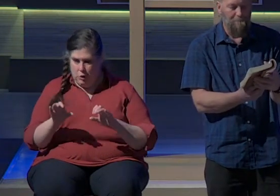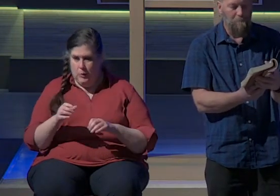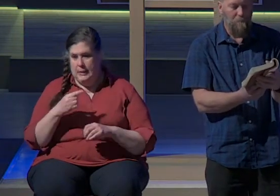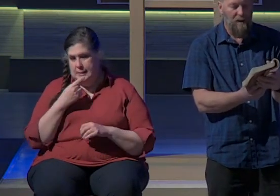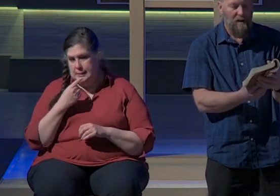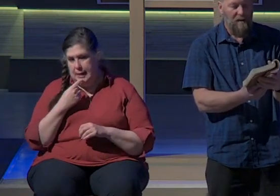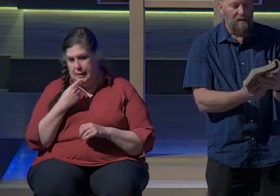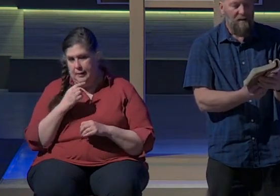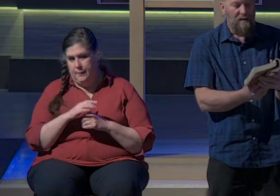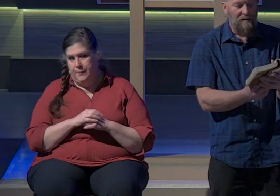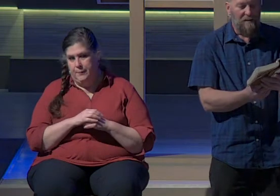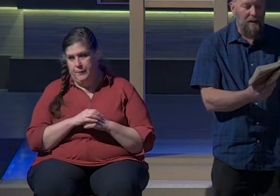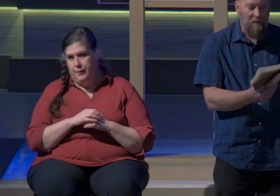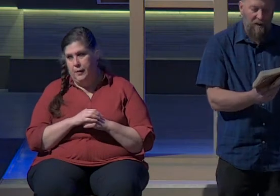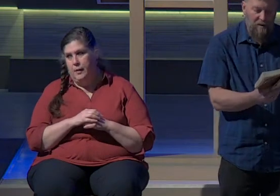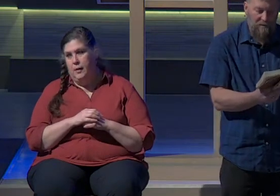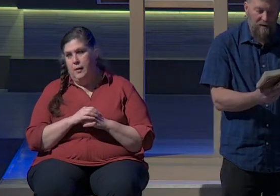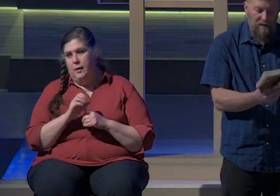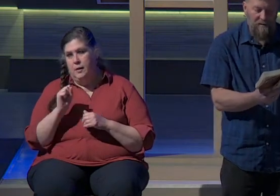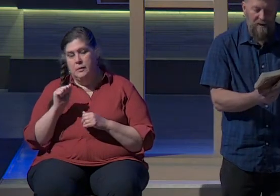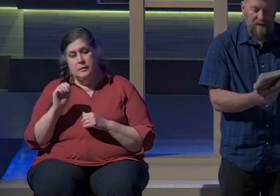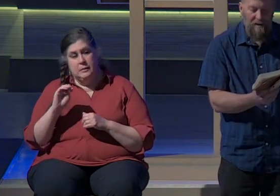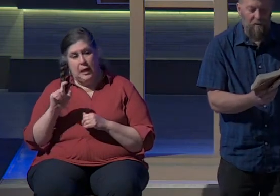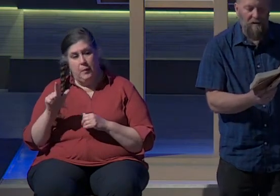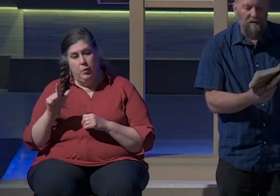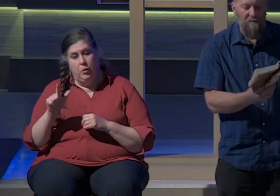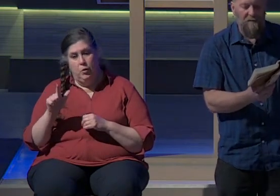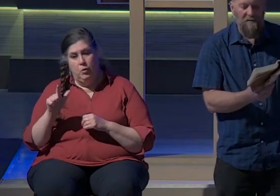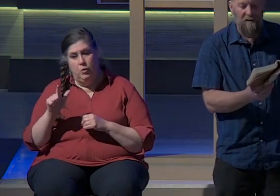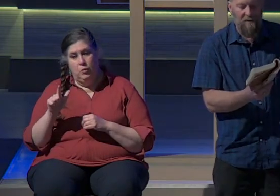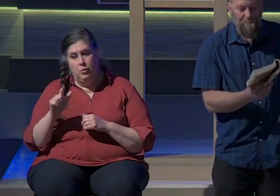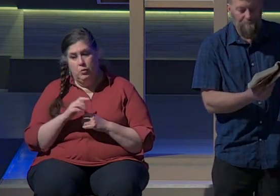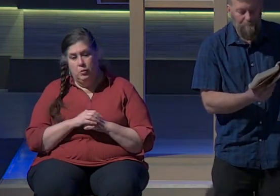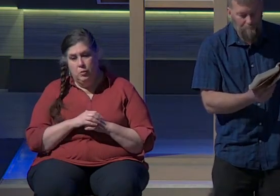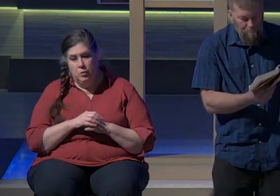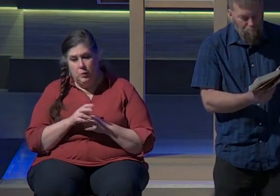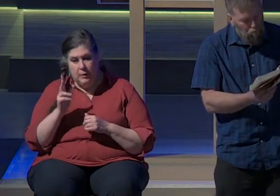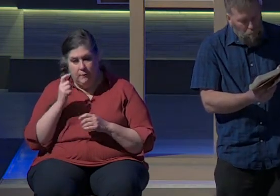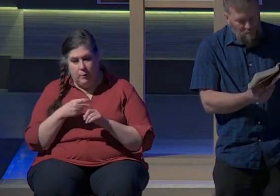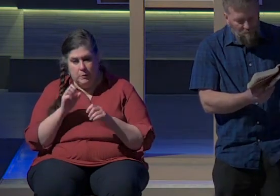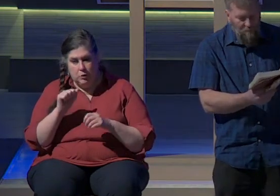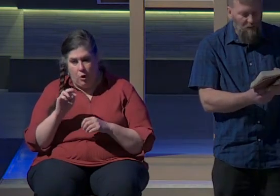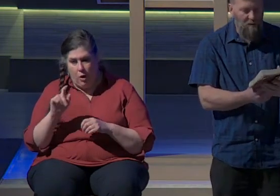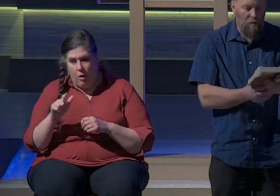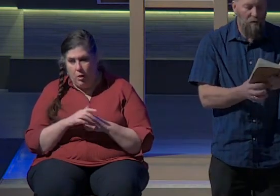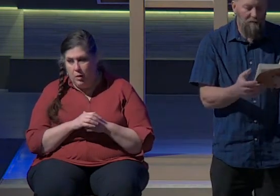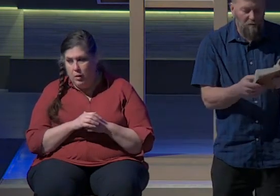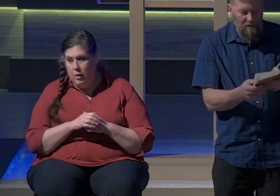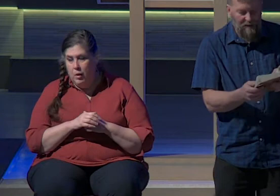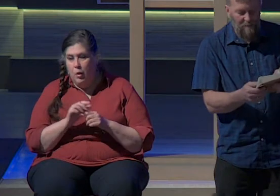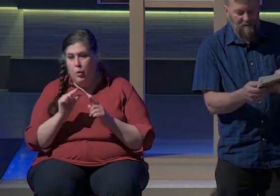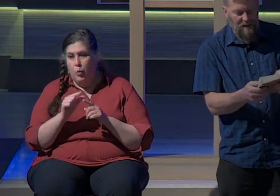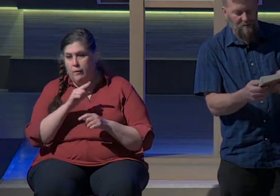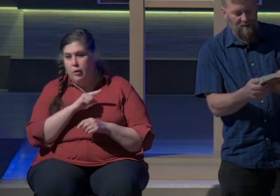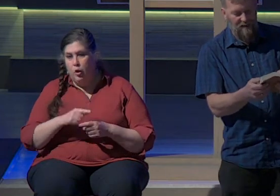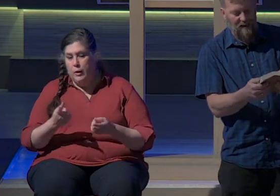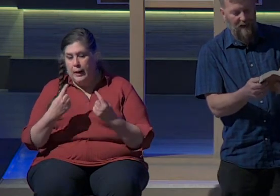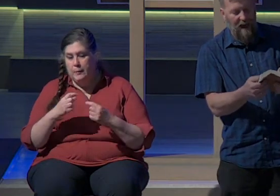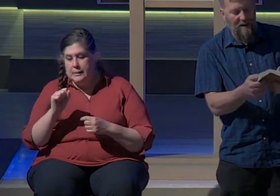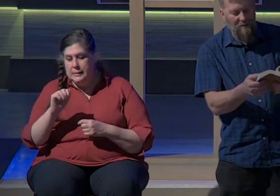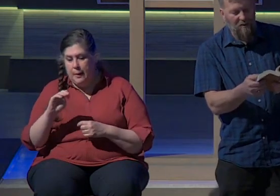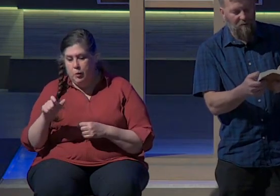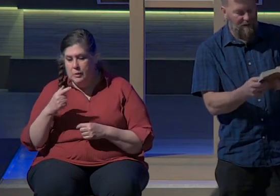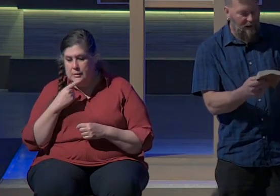saying. Samuel now is going to confront Saul. The word of the Lord came to Samuel